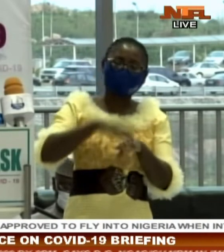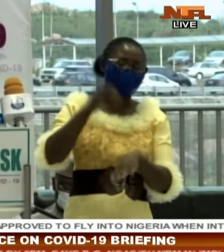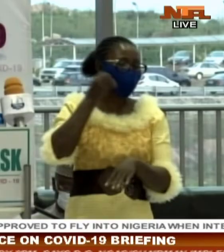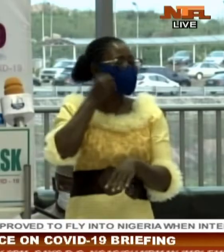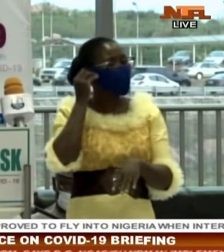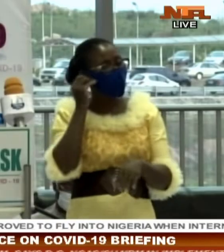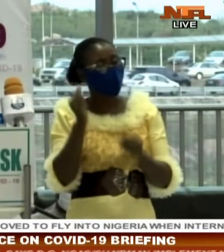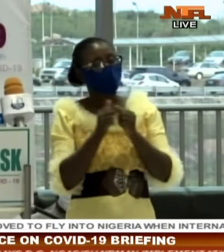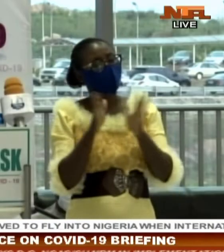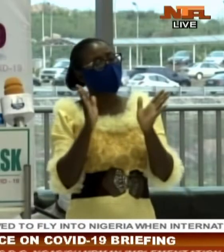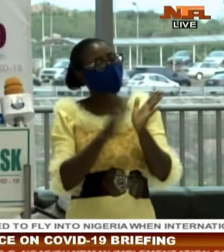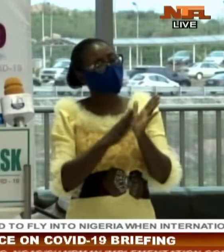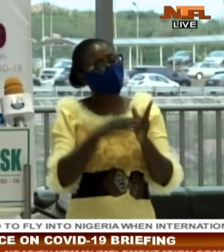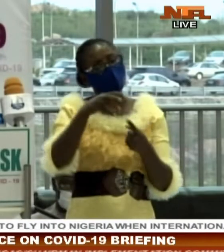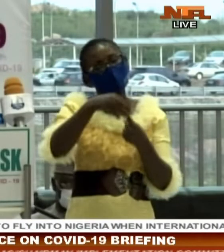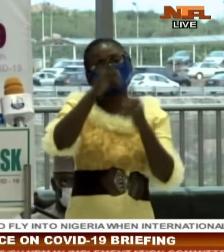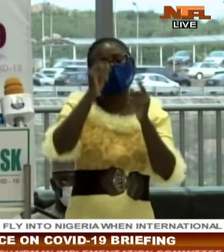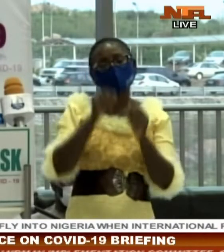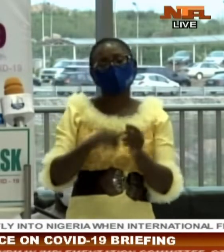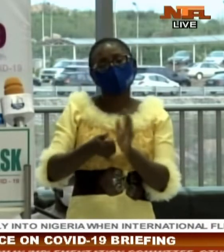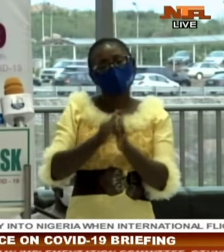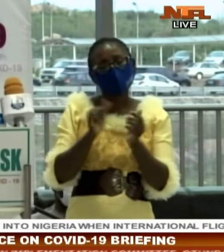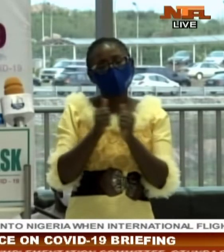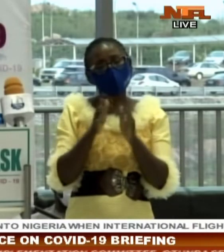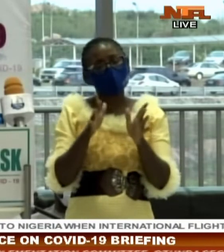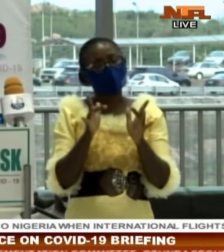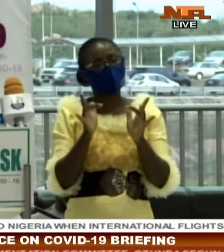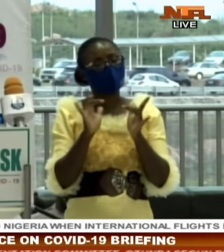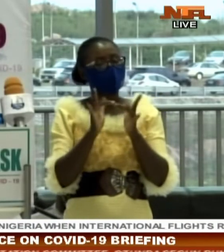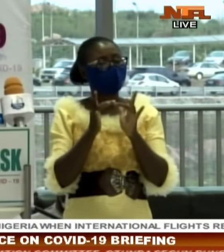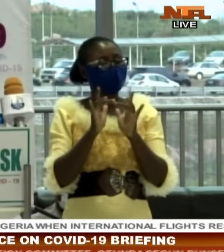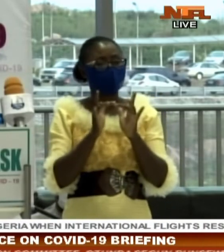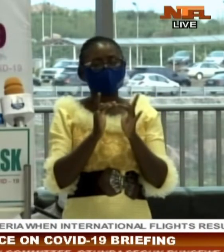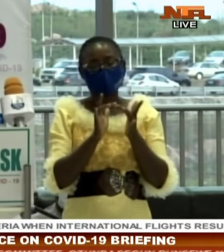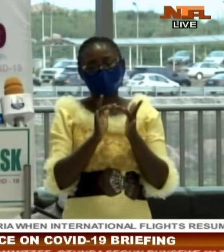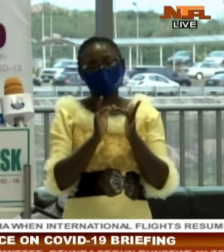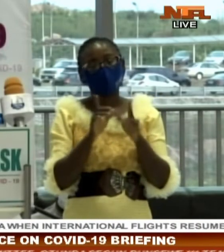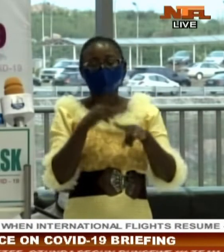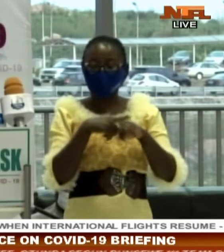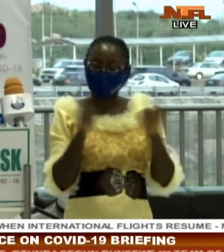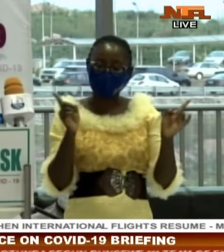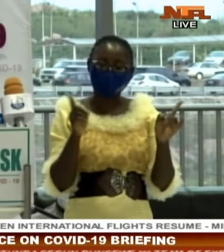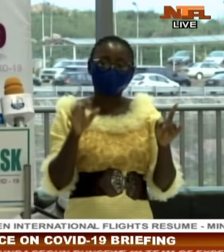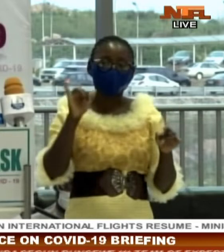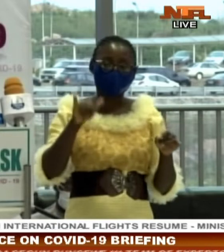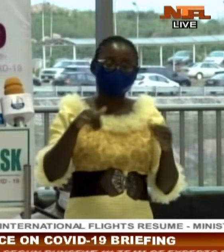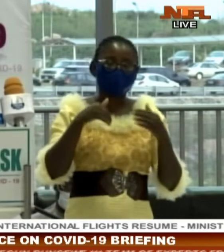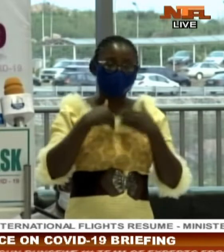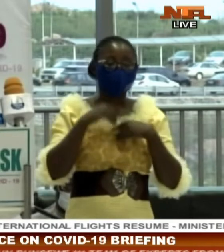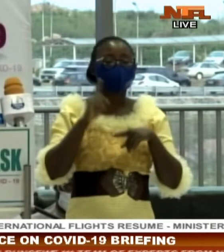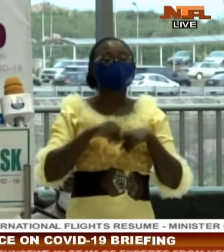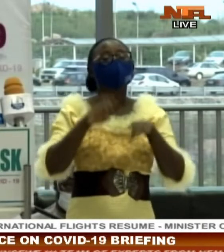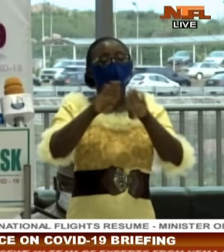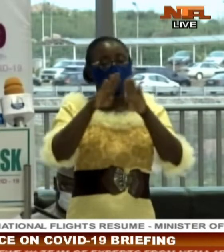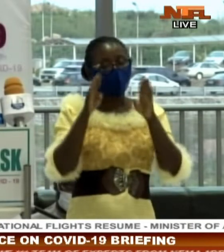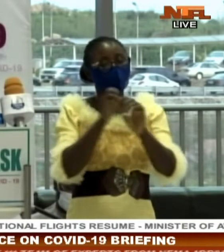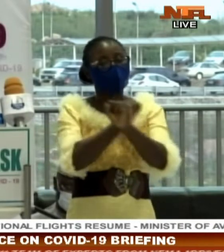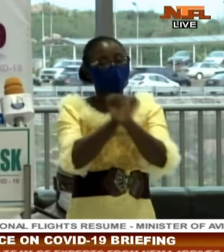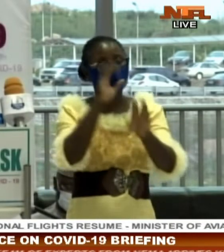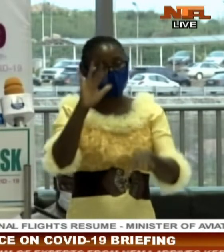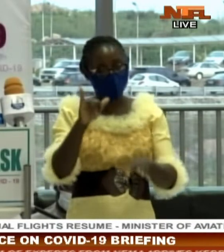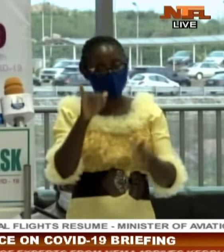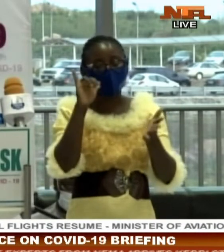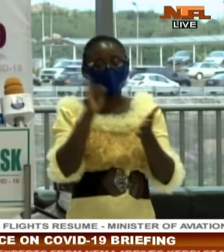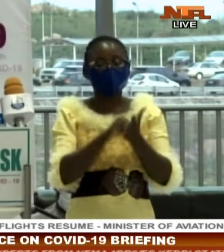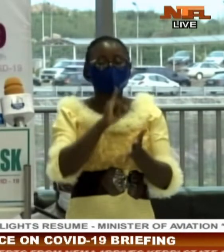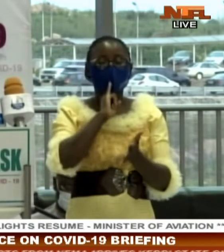of school, especially those that do not have access to internet, etc. But they've got to be opened safely. That's